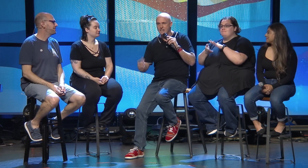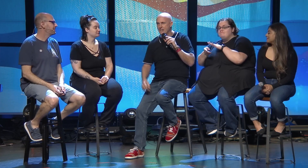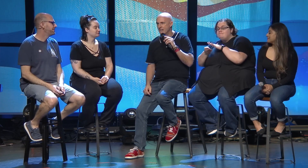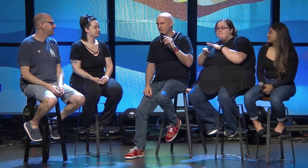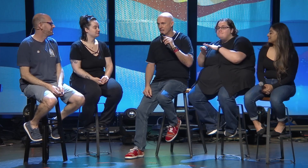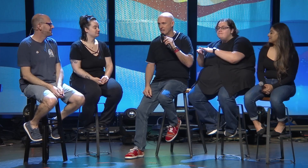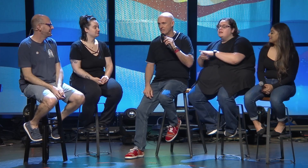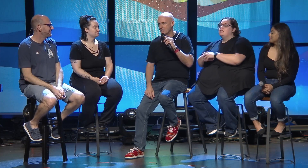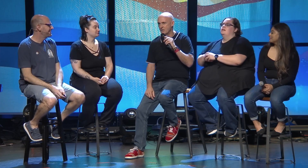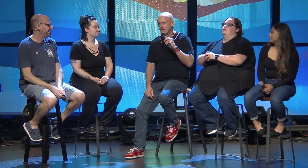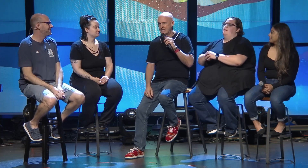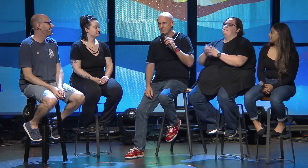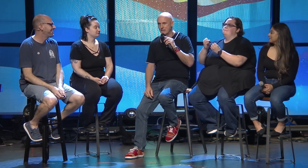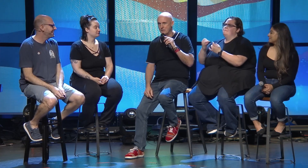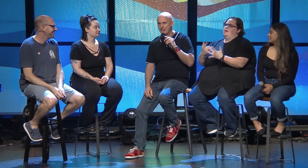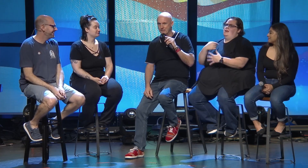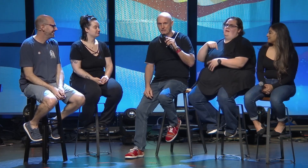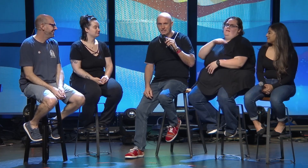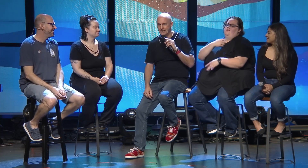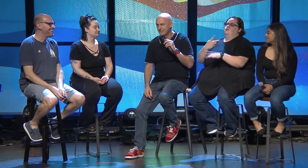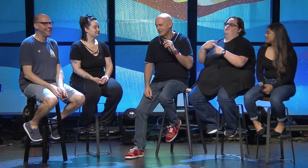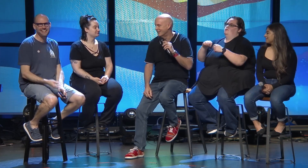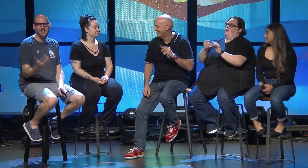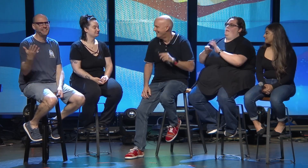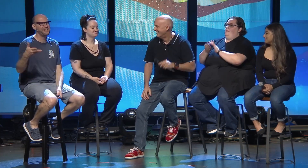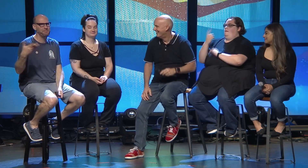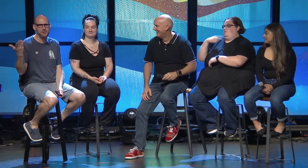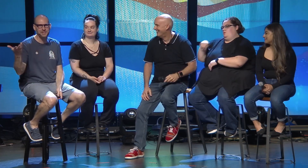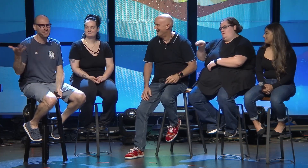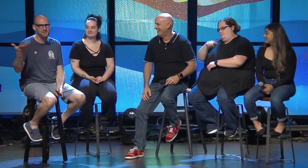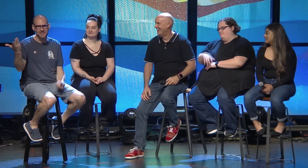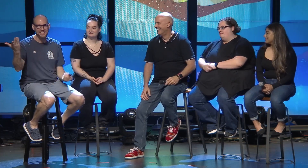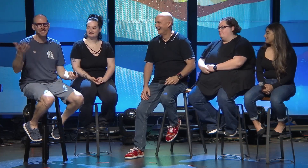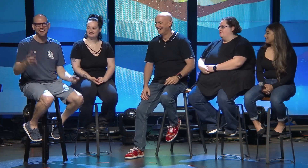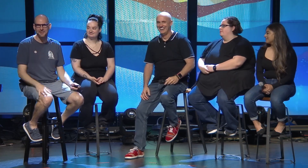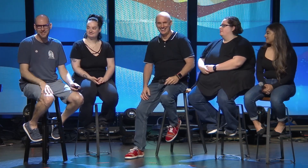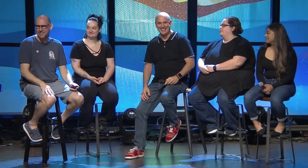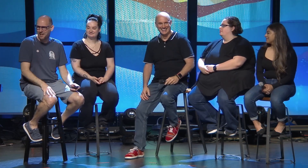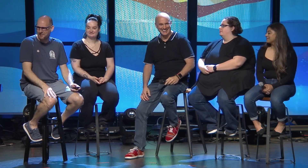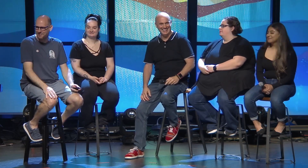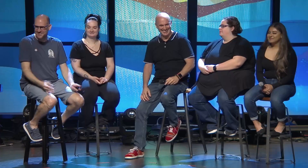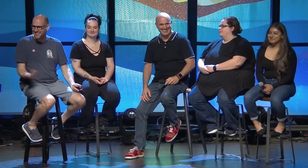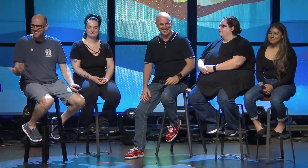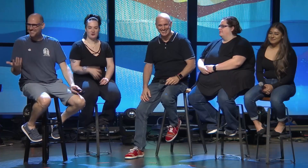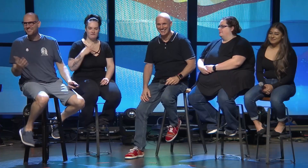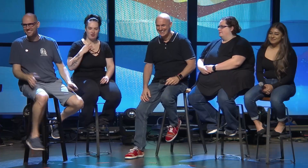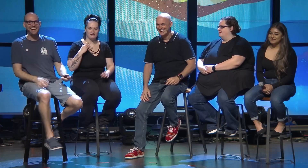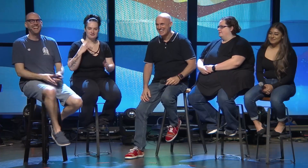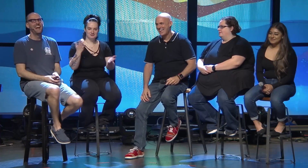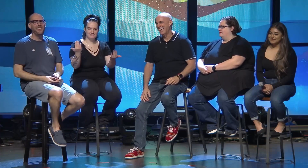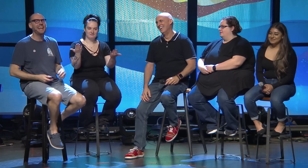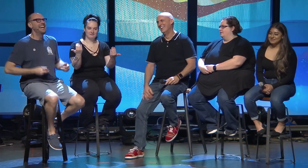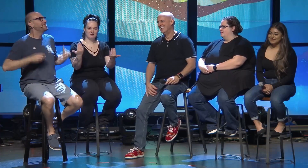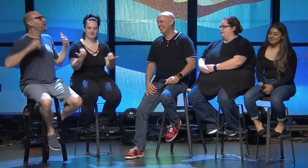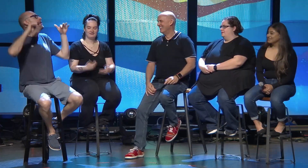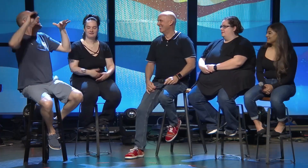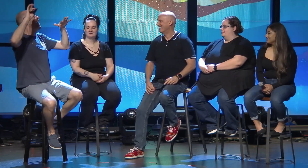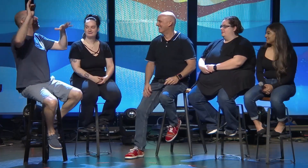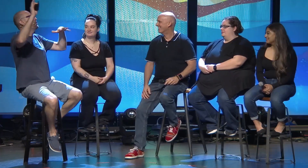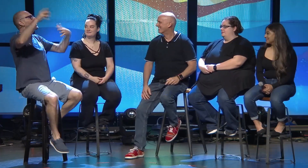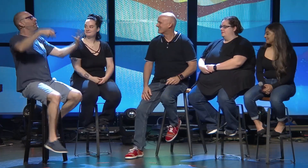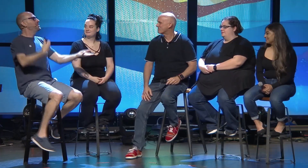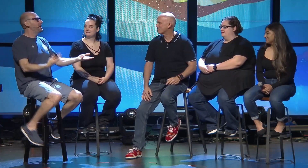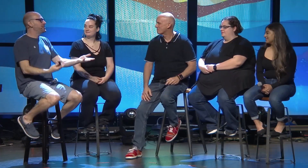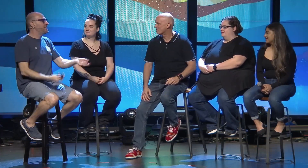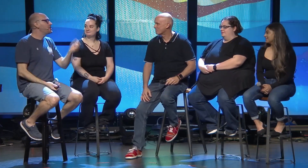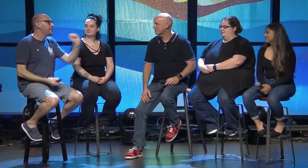Lori, a lot of us go out That's there funny. and try to bake for you guys. Yeah, and so you get to push for your volunteer area when you come up on stage too. It's great. Okay, so